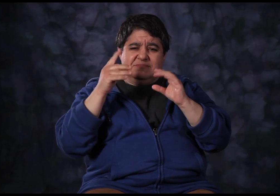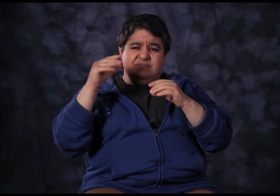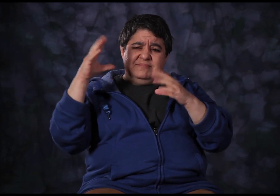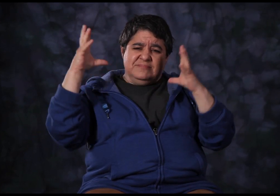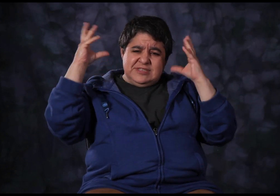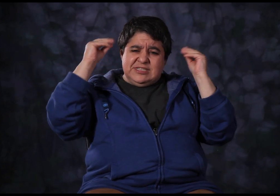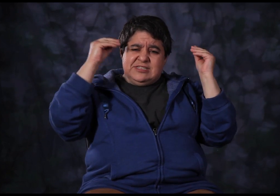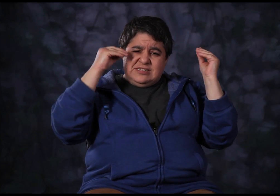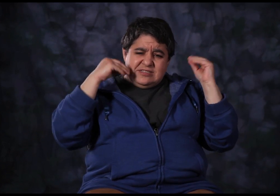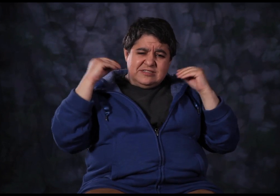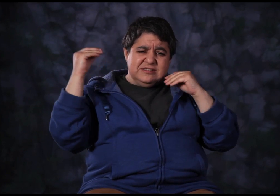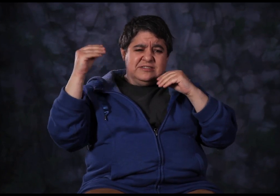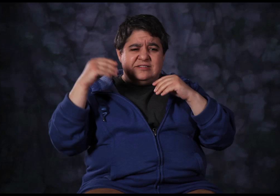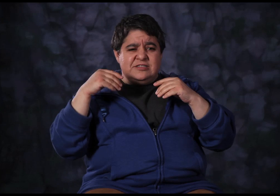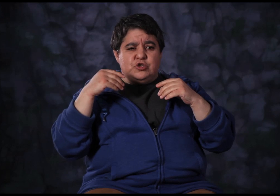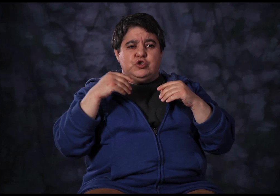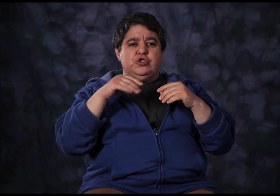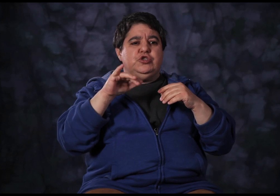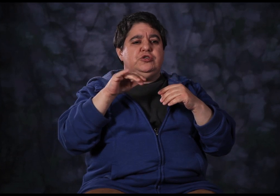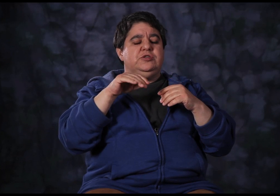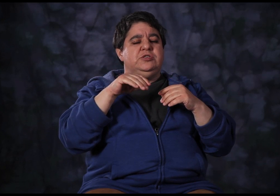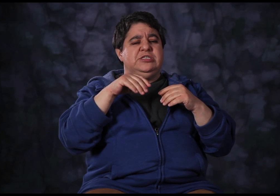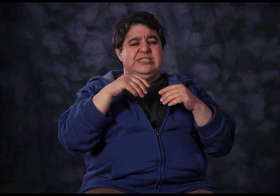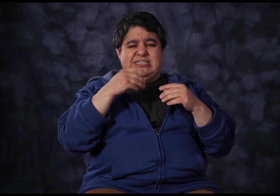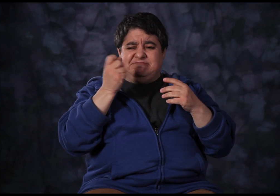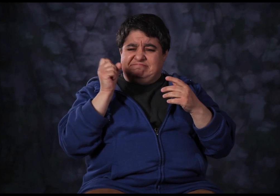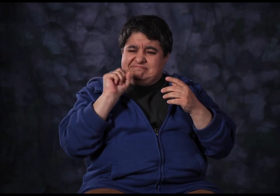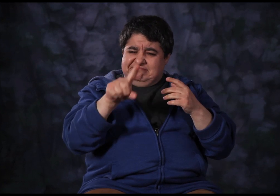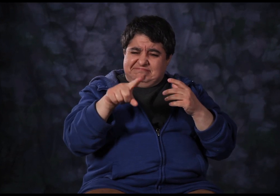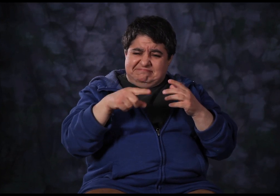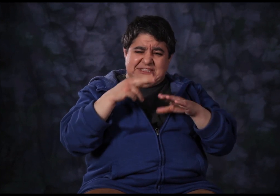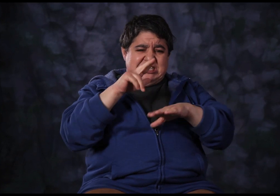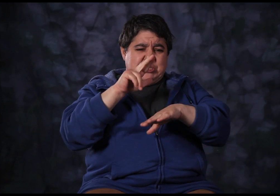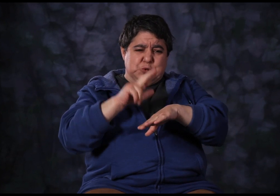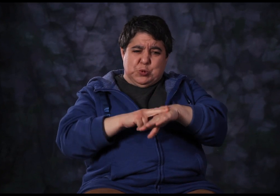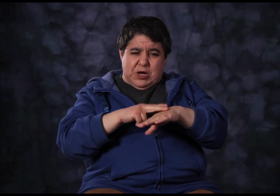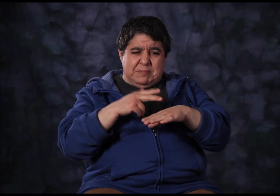I asked her if this was normal to hear these voices, even if you're not wearing a hearing aid.